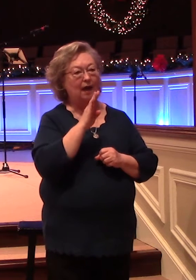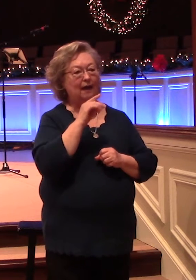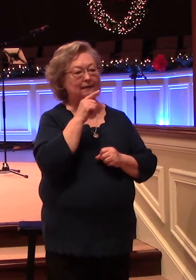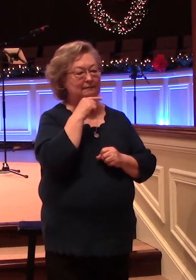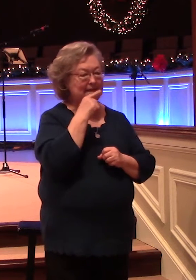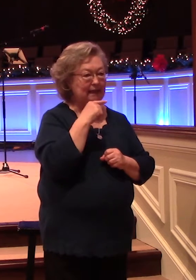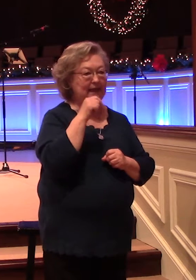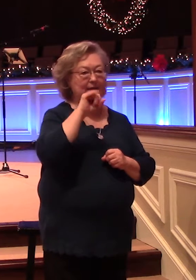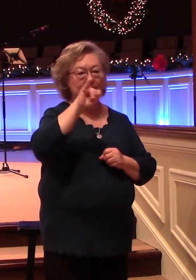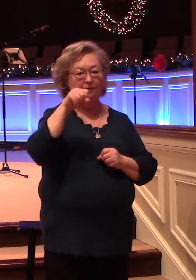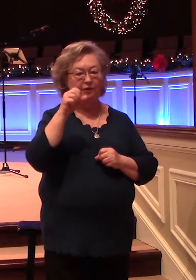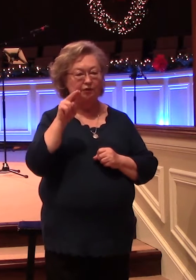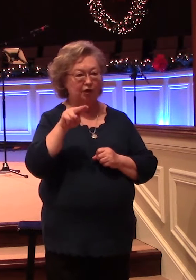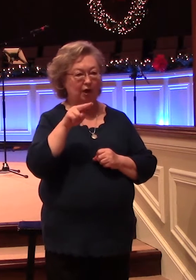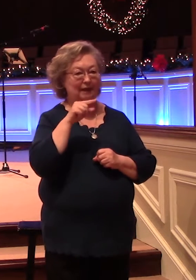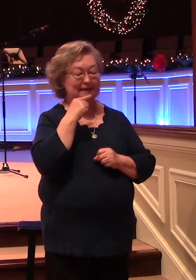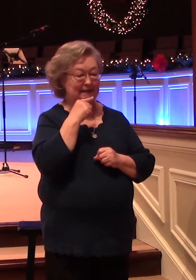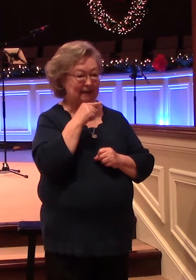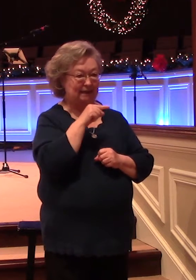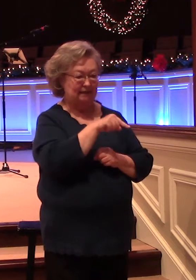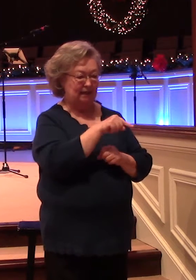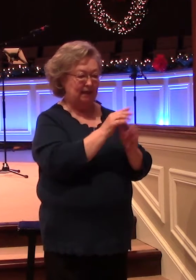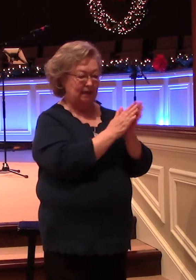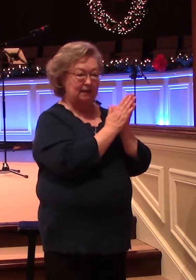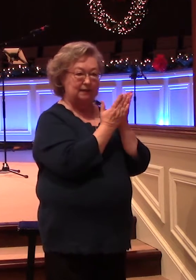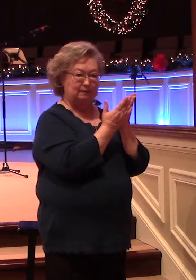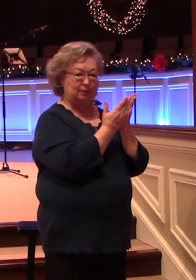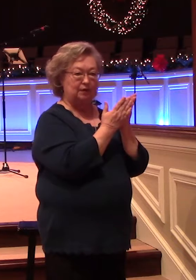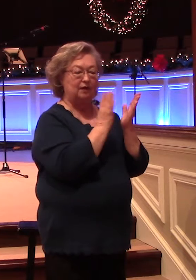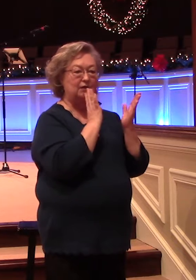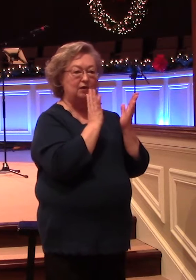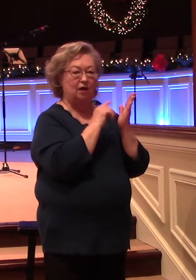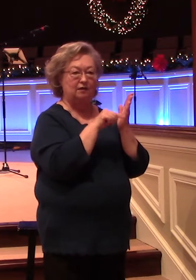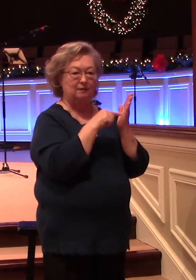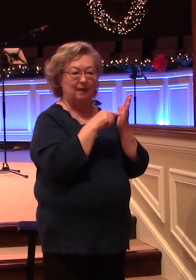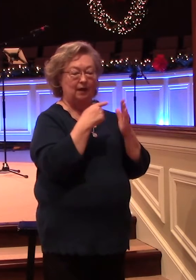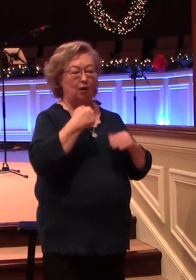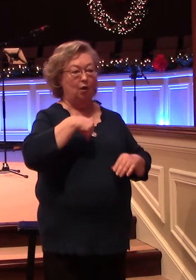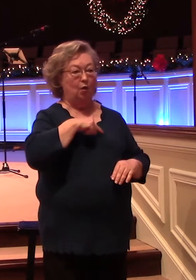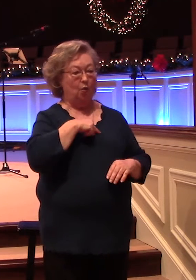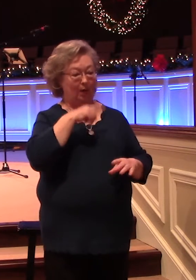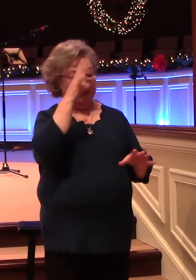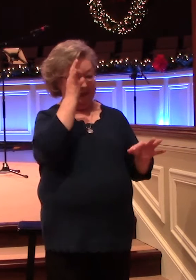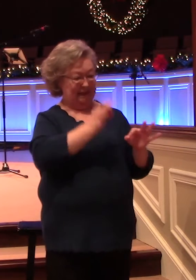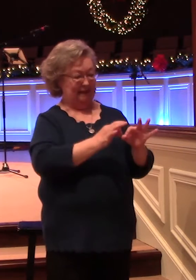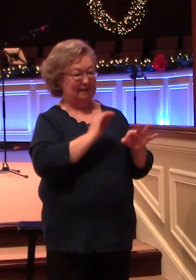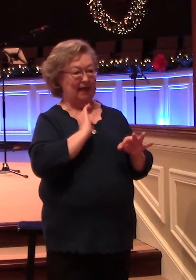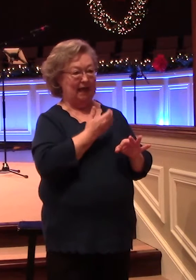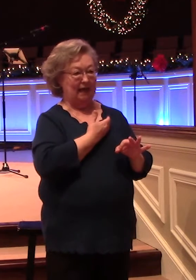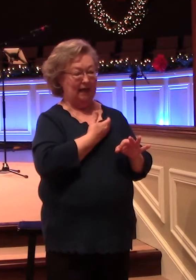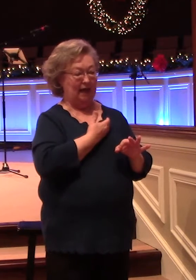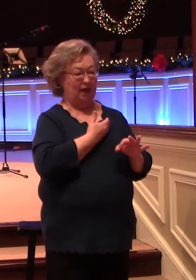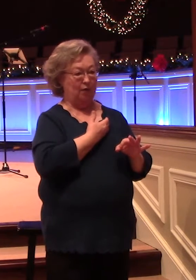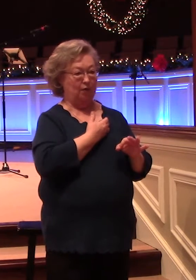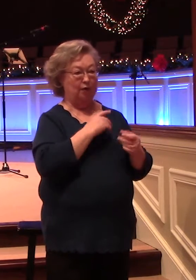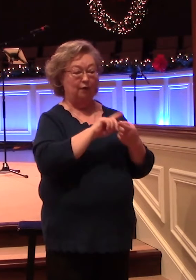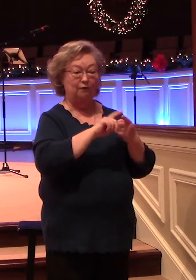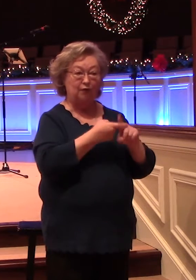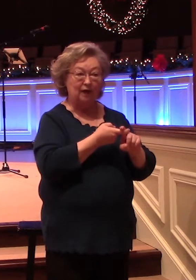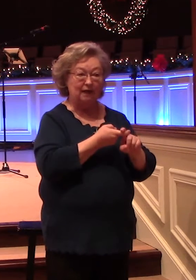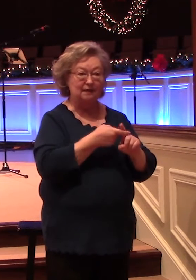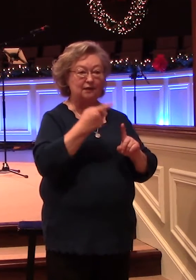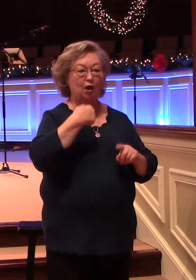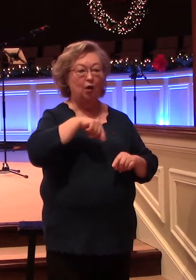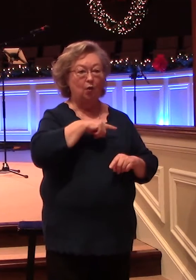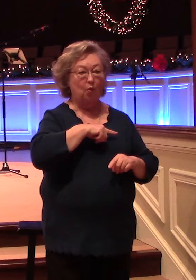what Chesterton says. He says, "We make our friends, and we make our enemies, but God makes our